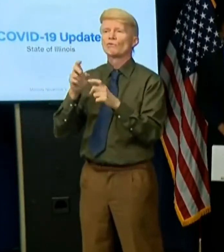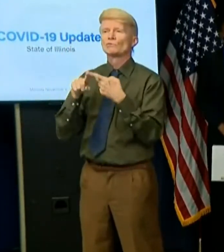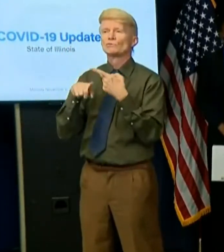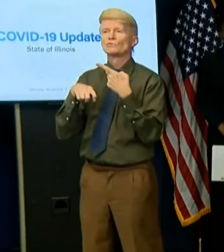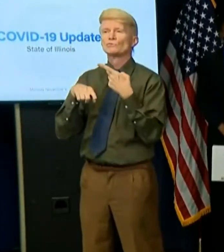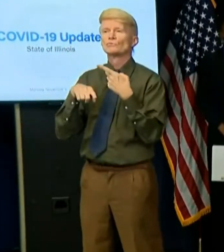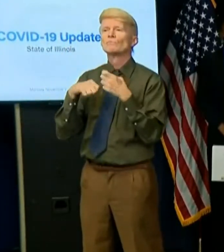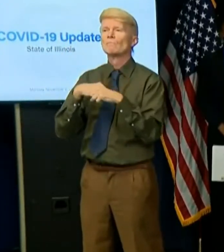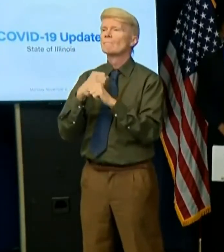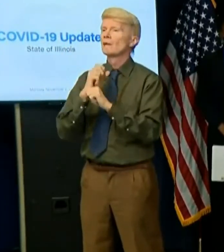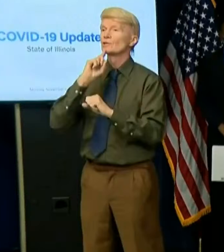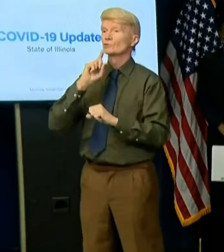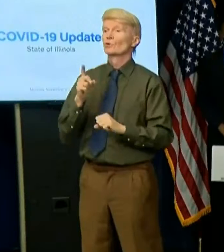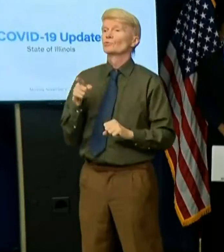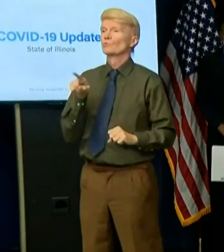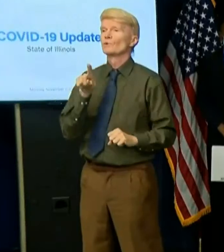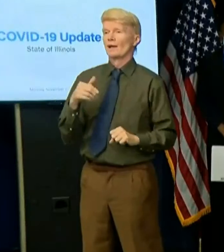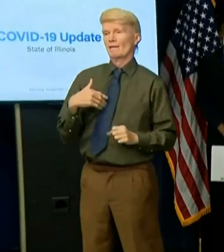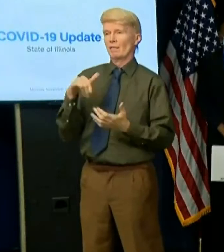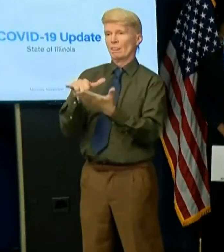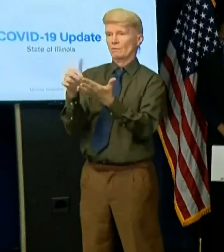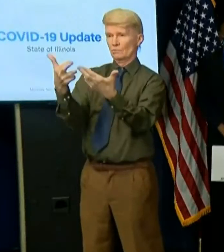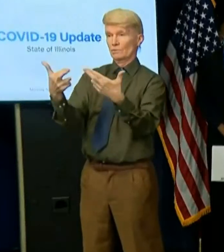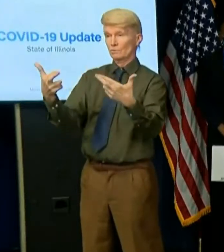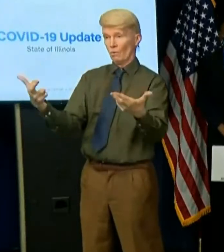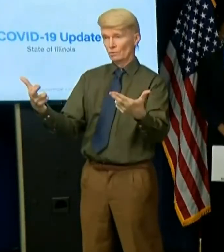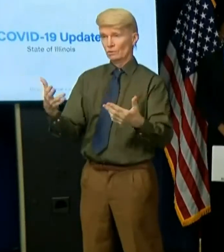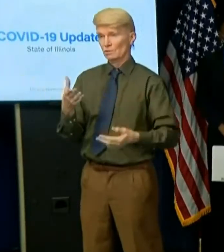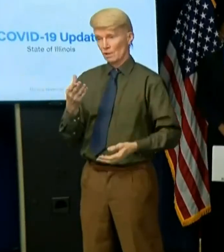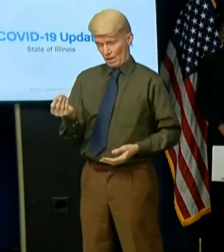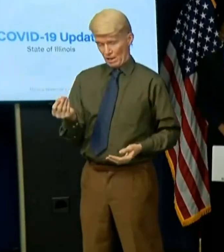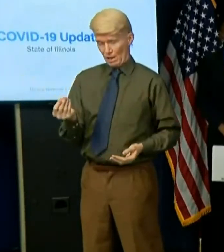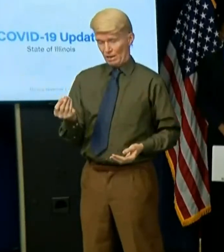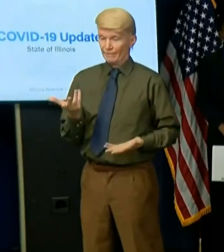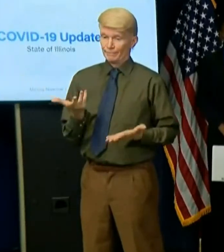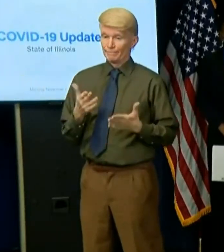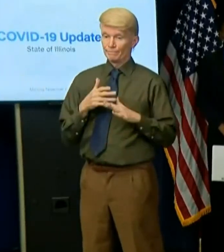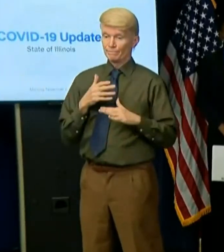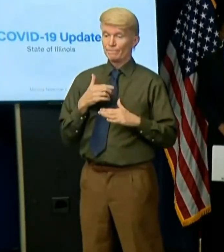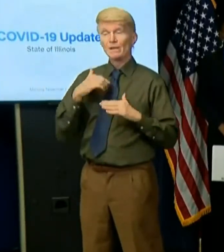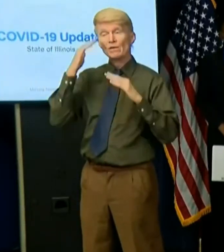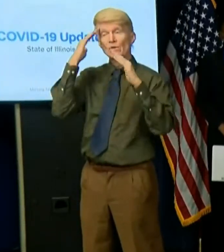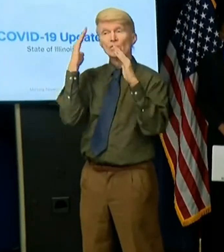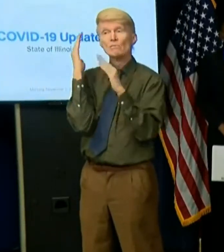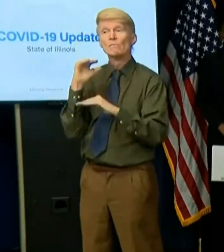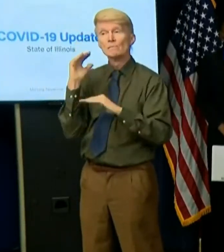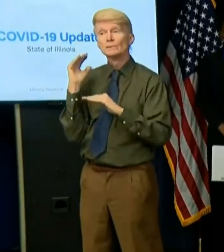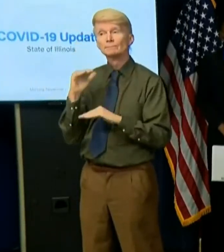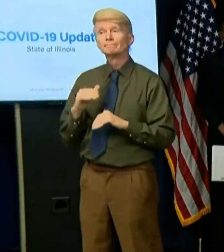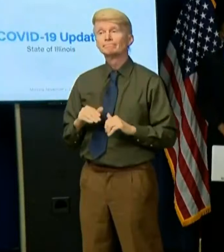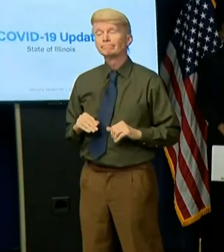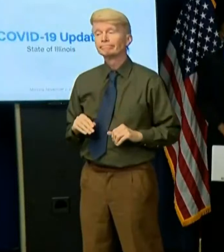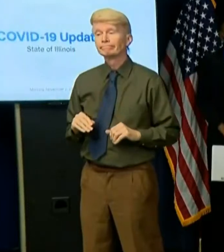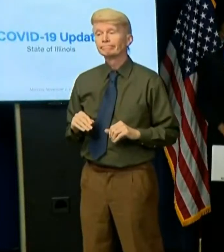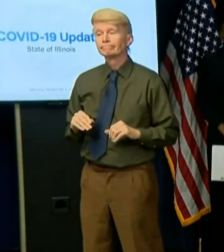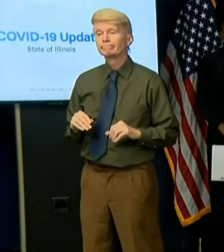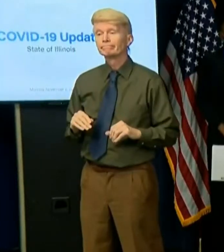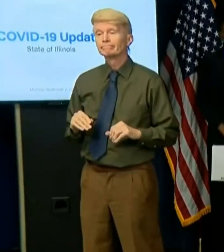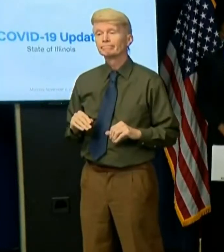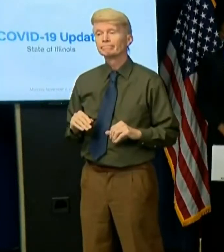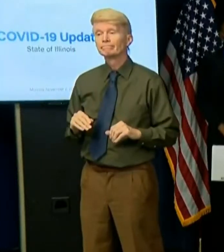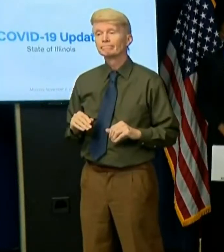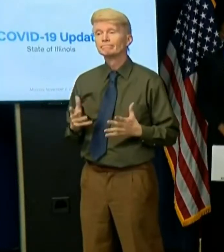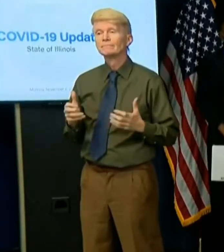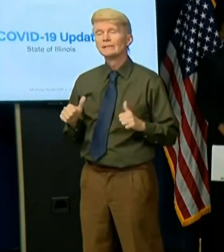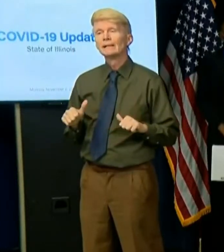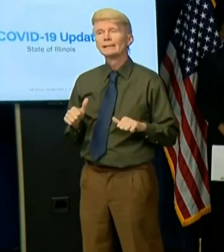you know, to make sure that we have those resources, and as a result, you know, I'm hopeful that you